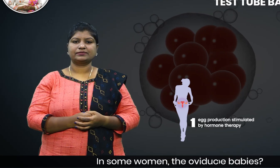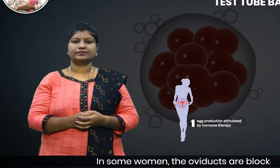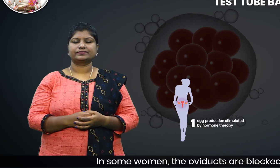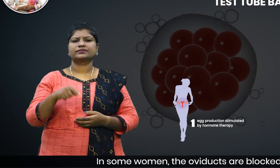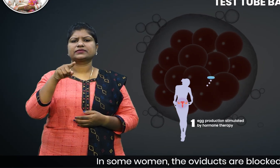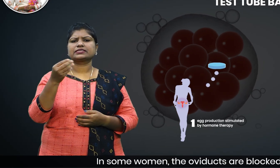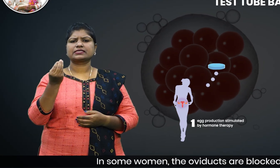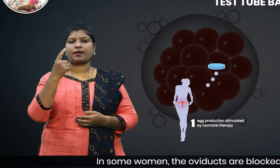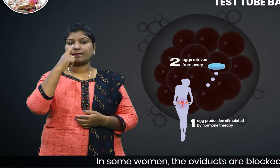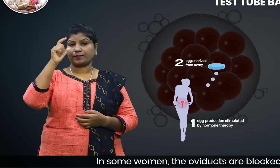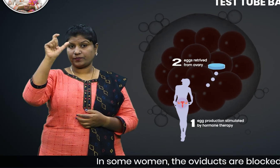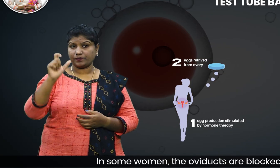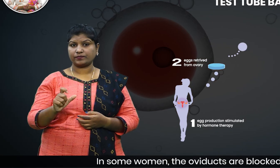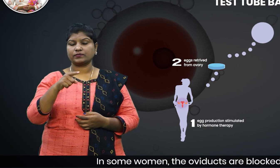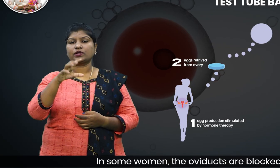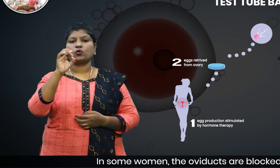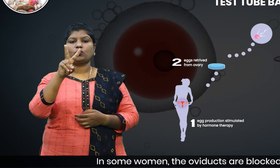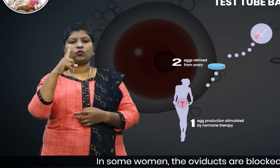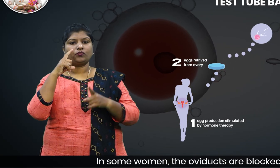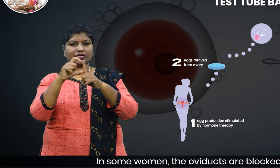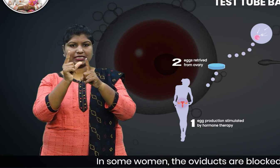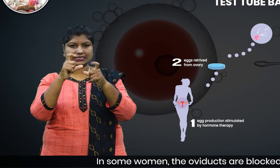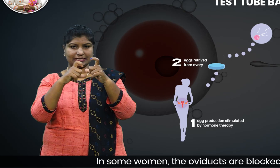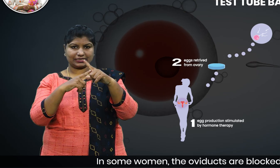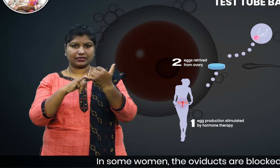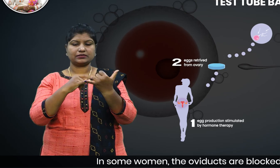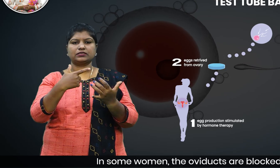In some women, the oviducts are blocked.